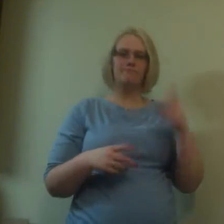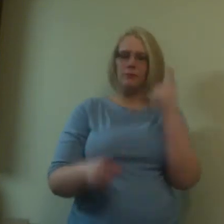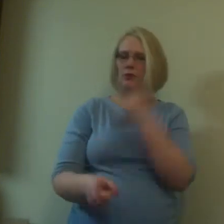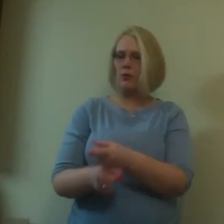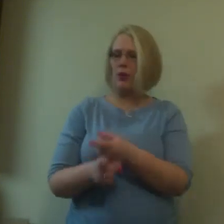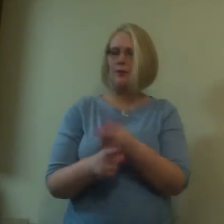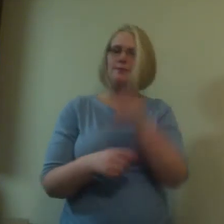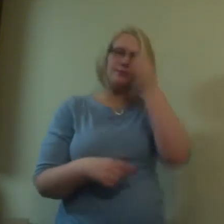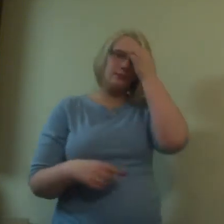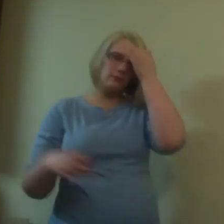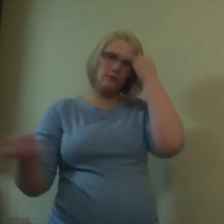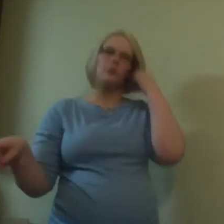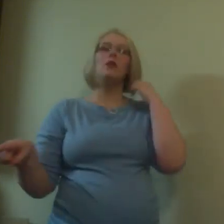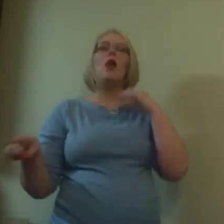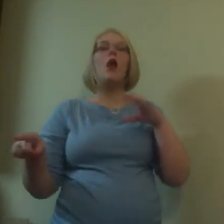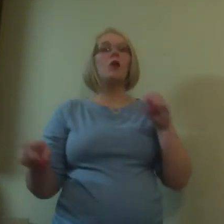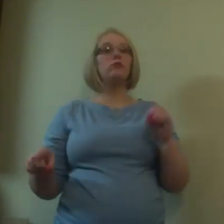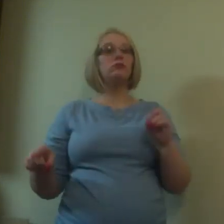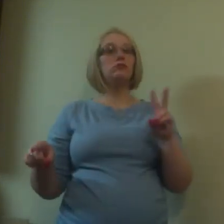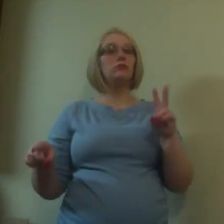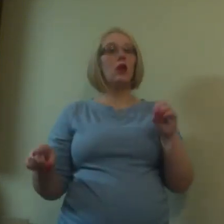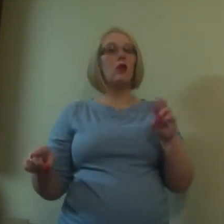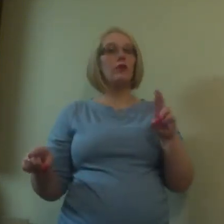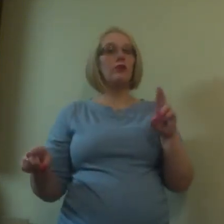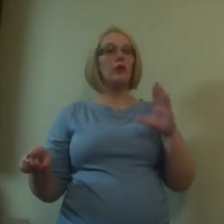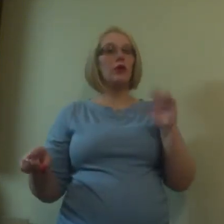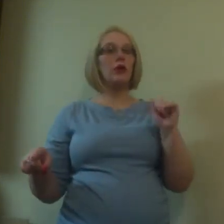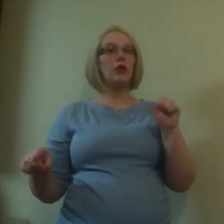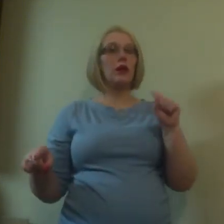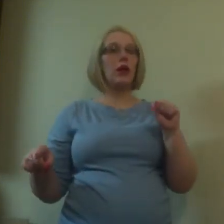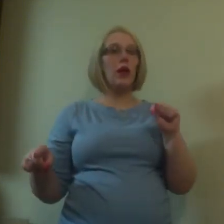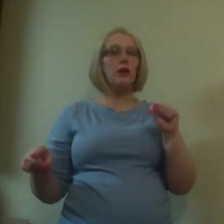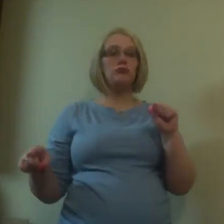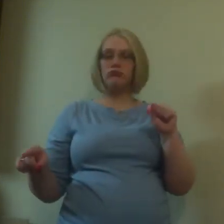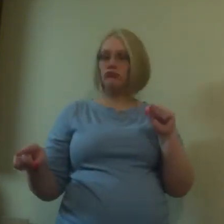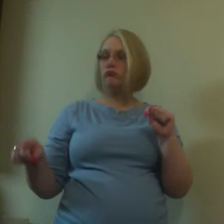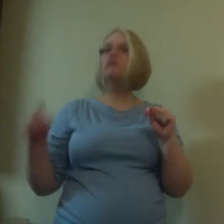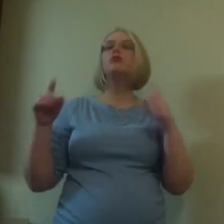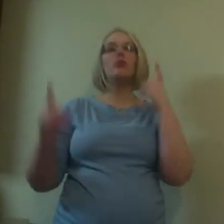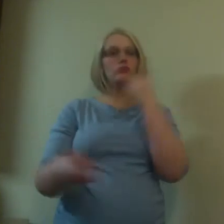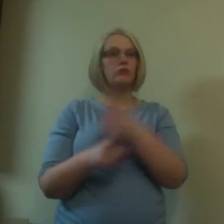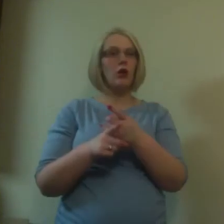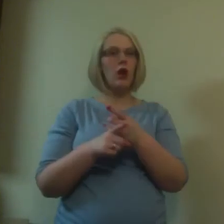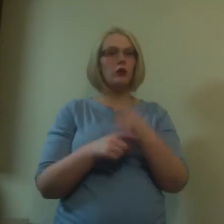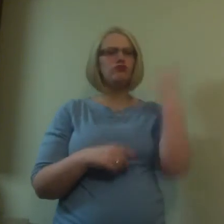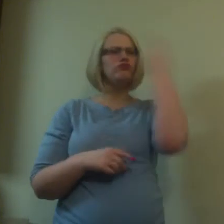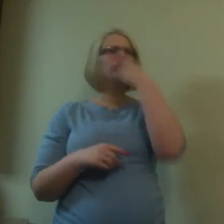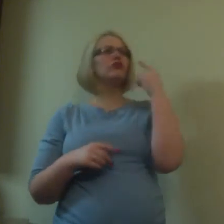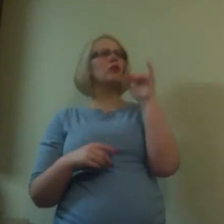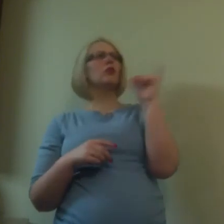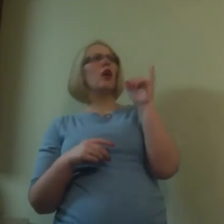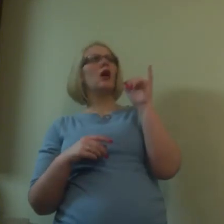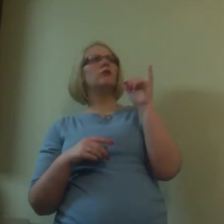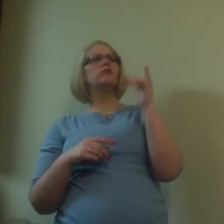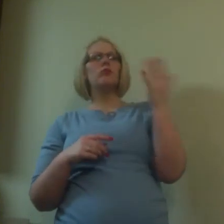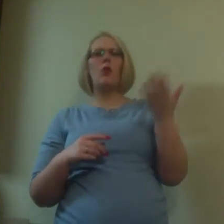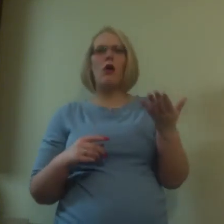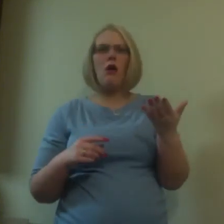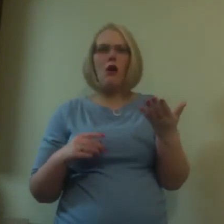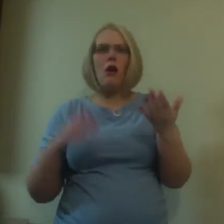outside? Cloudy. Cloudy. Does the Like sun shine when it's clouds. overcast? No. Does it always rain